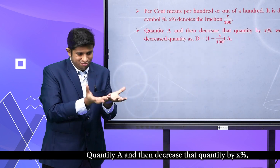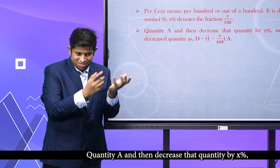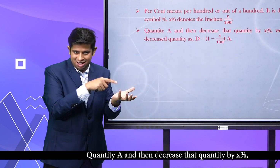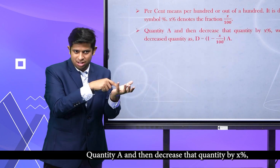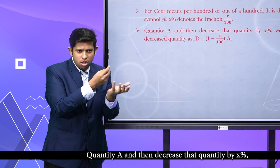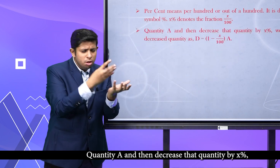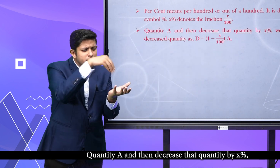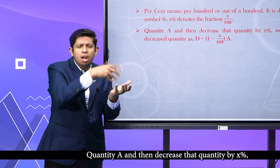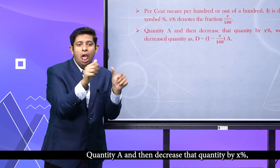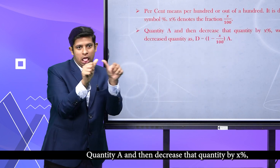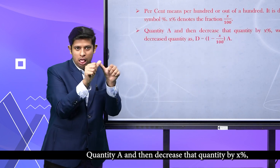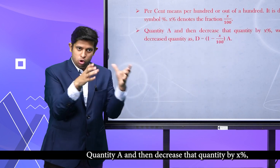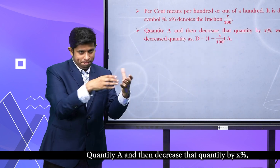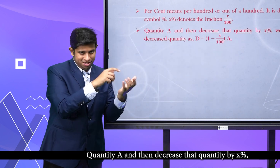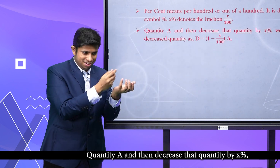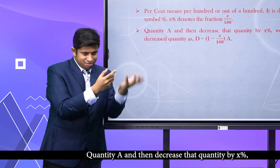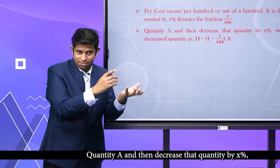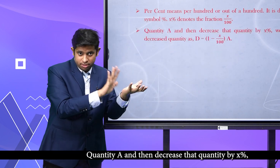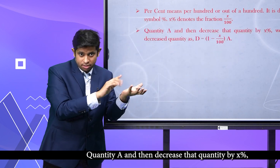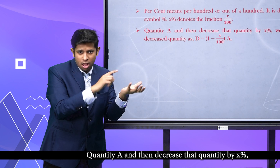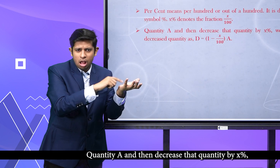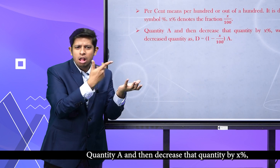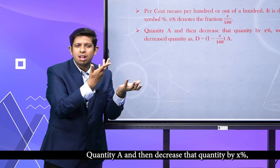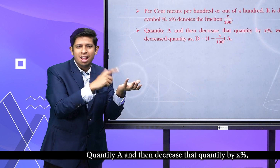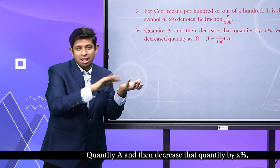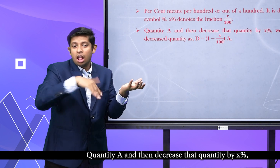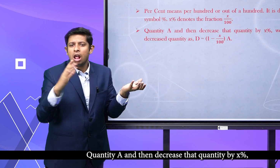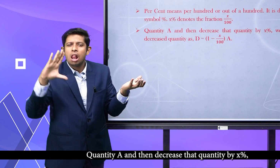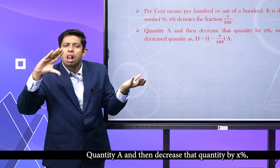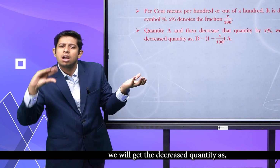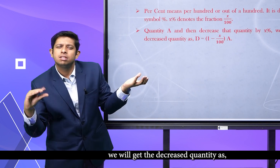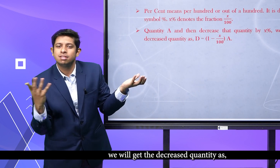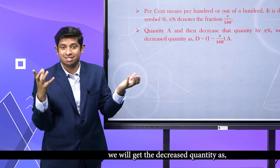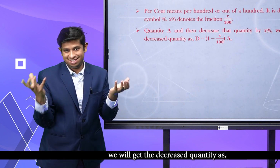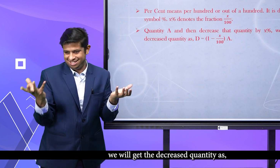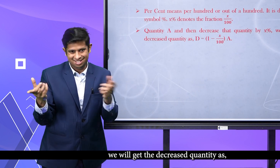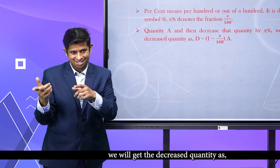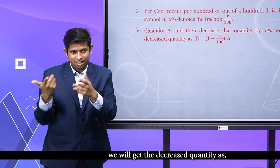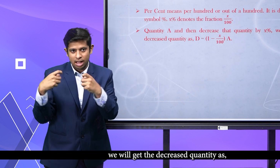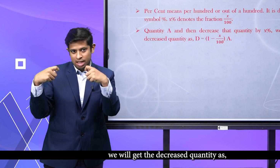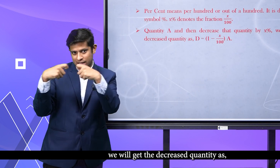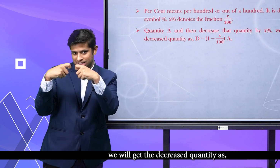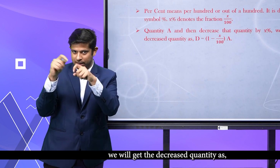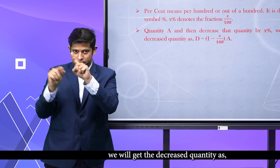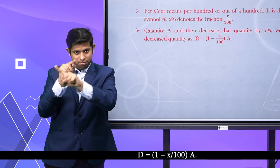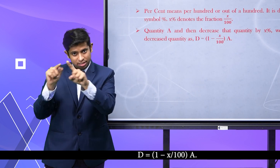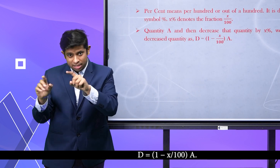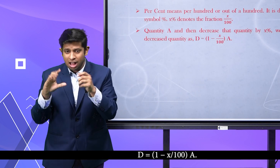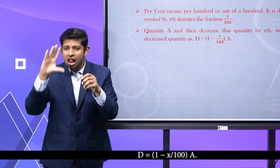Quantity A and then decrease that quantity by x percent, we will get the decreased quantity as d is equals